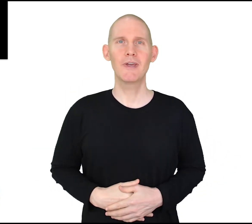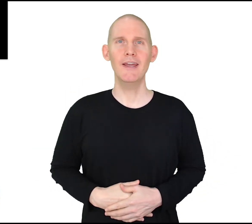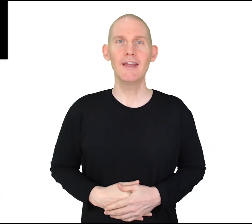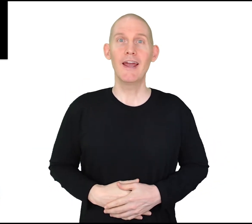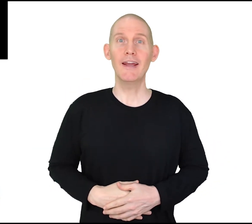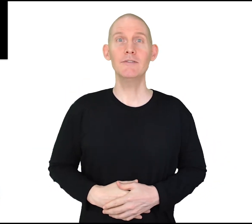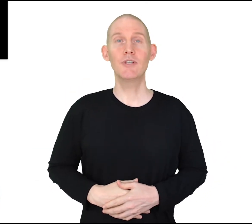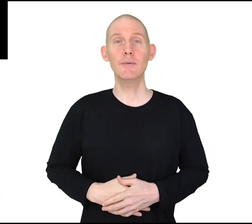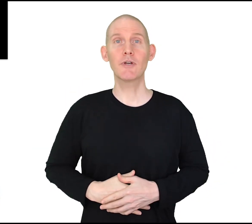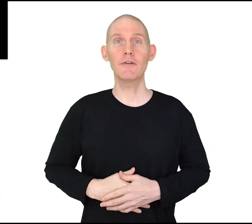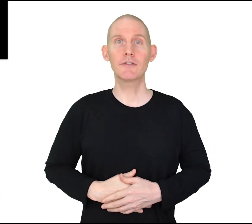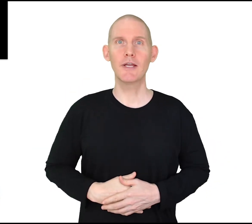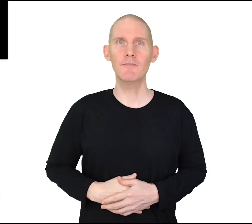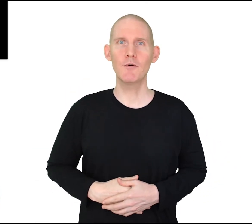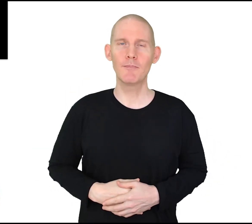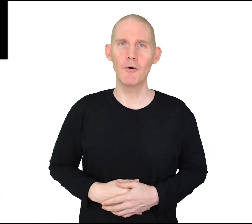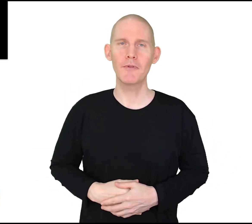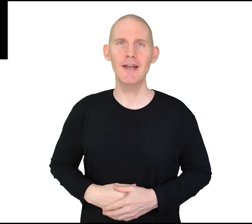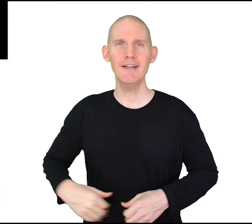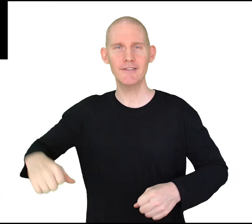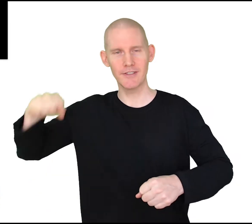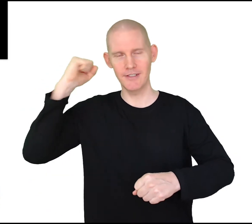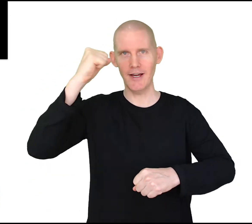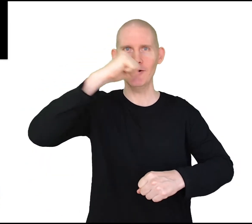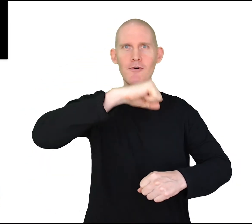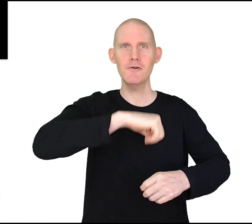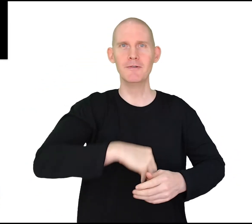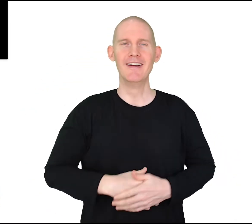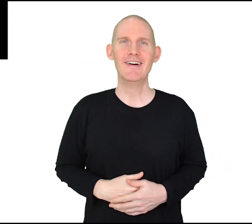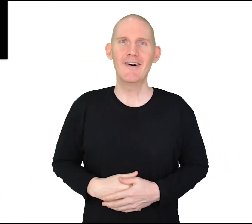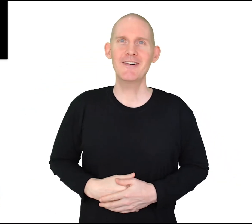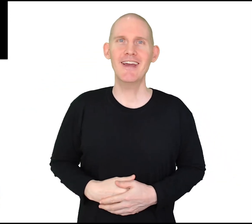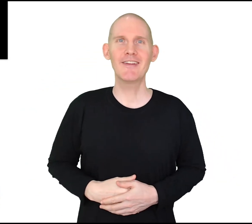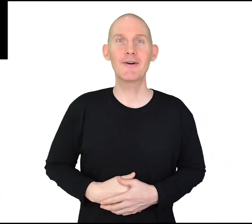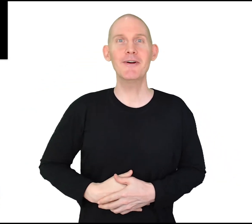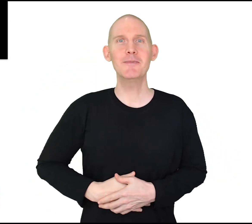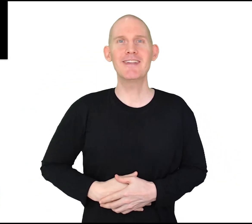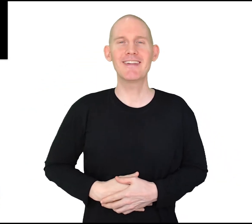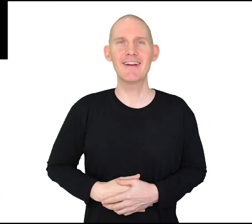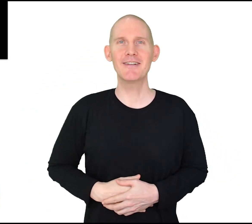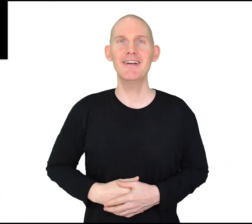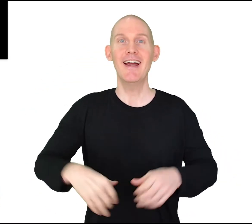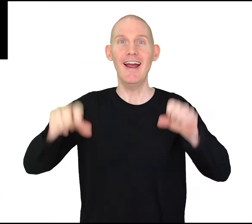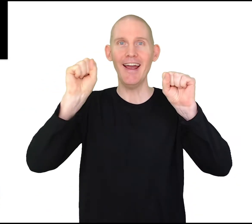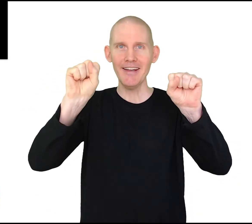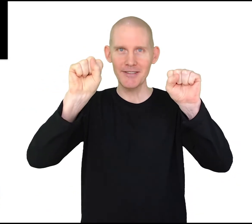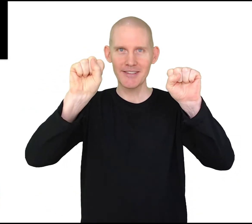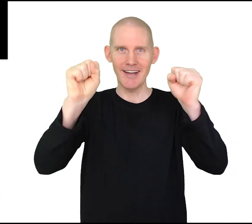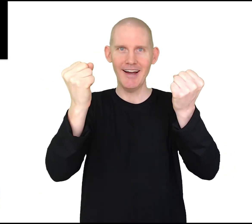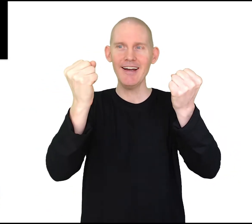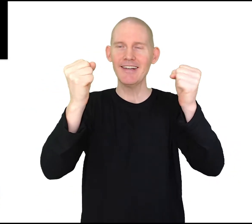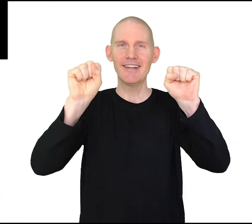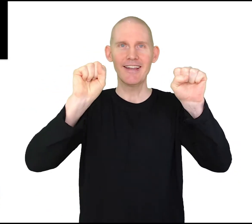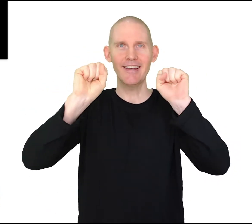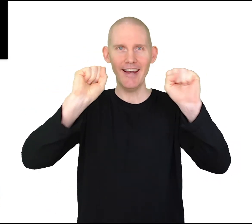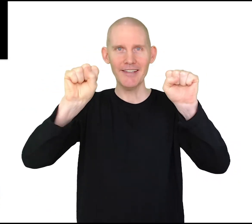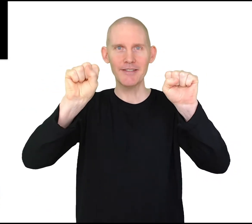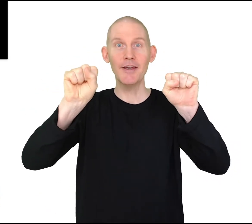Okay, hand shapes are the same for both hands. Yahoo! Okay, they're going to be the letter S. Aha! Like S in the